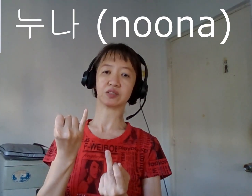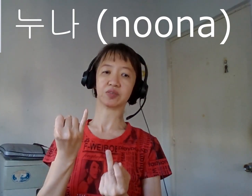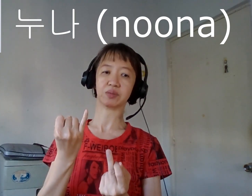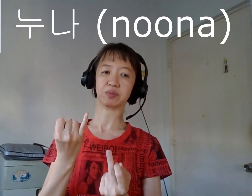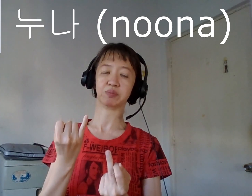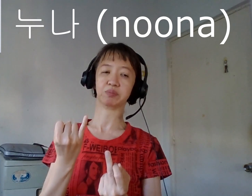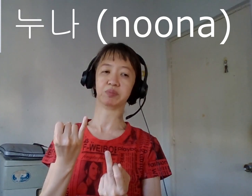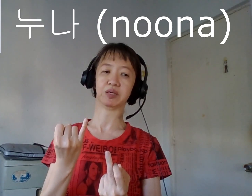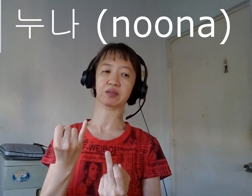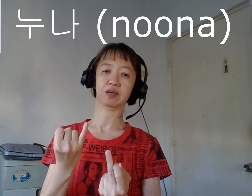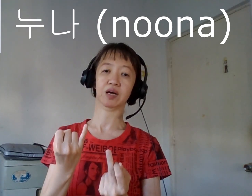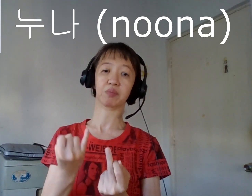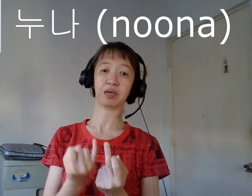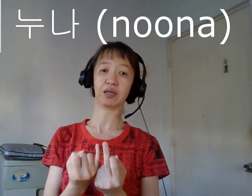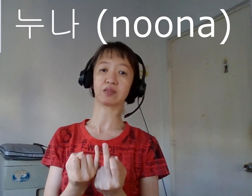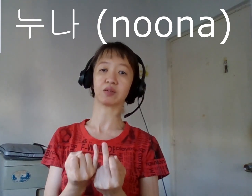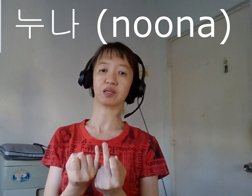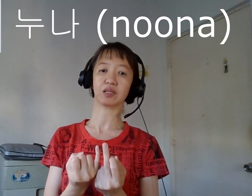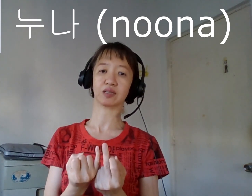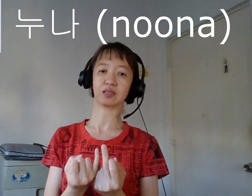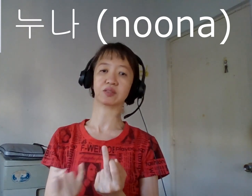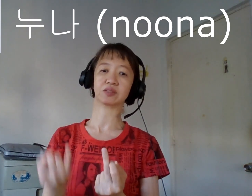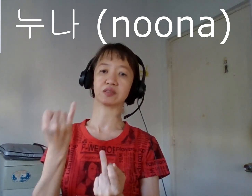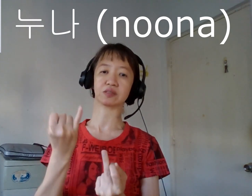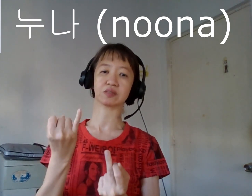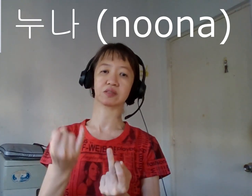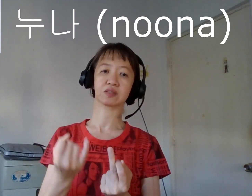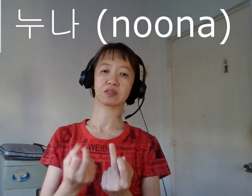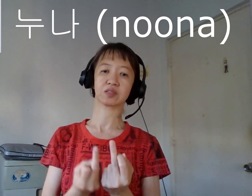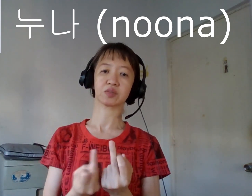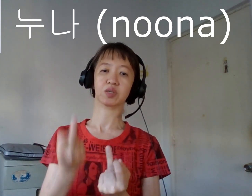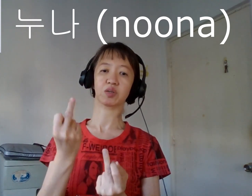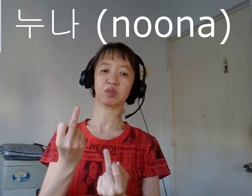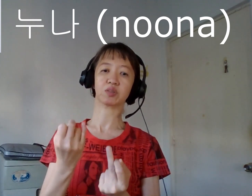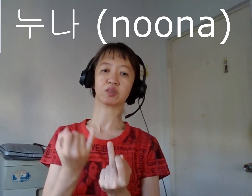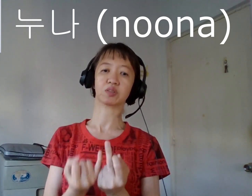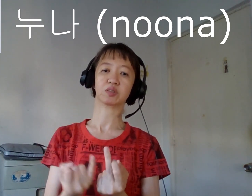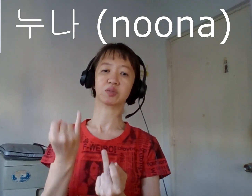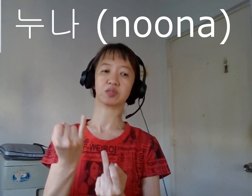for a male calling an elder sister. So hyong, nuna.